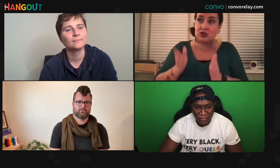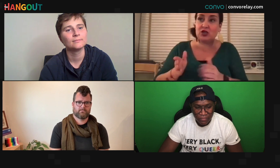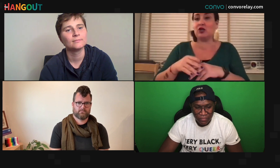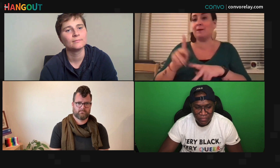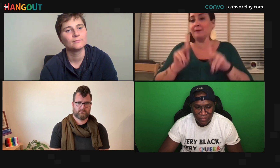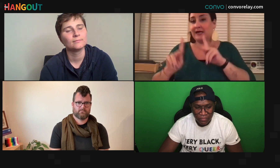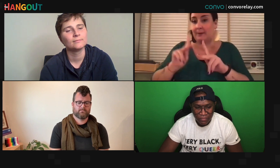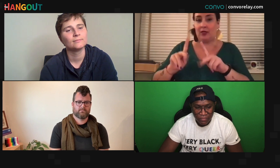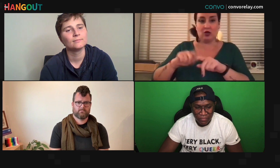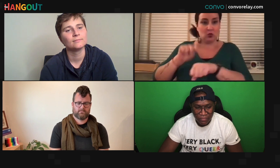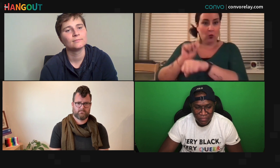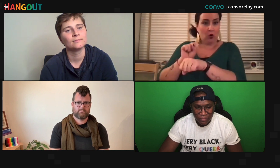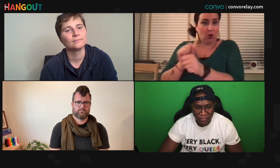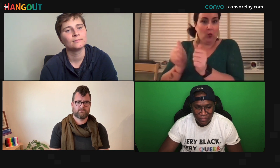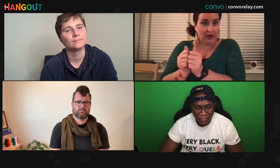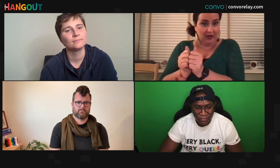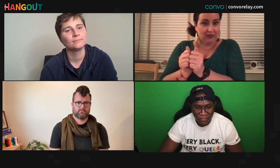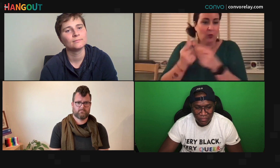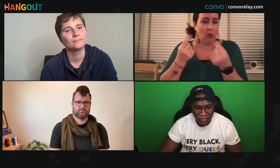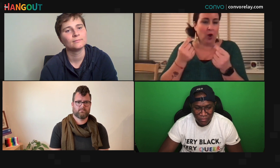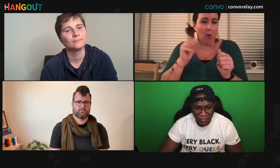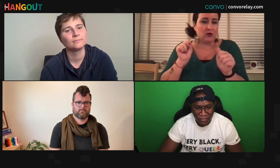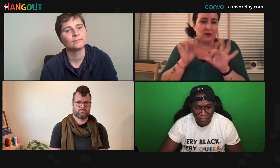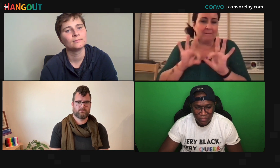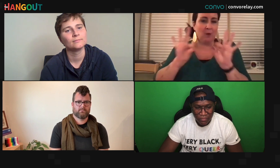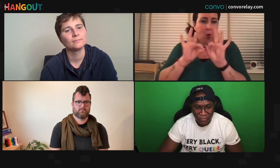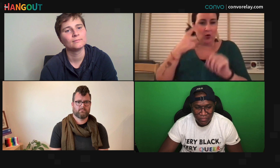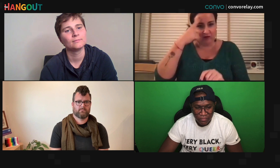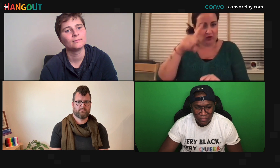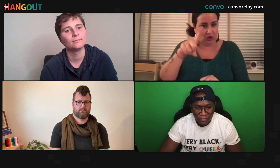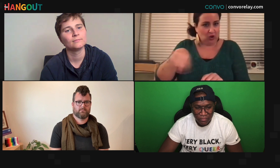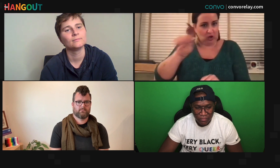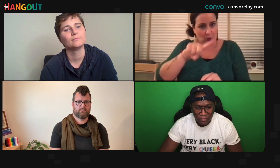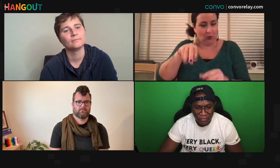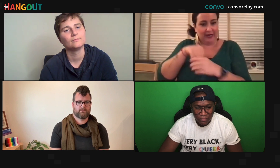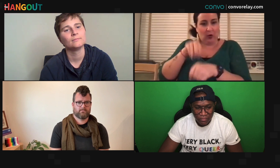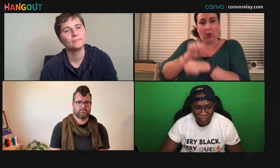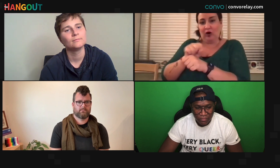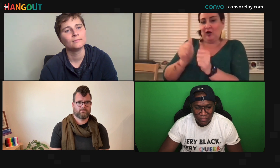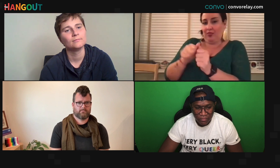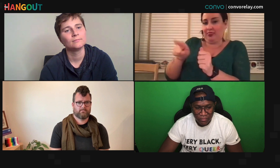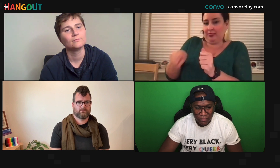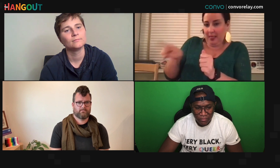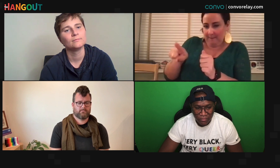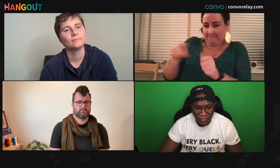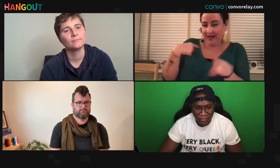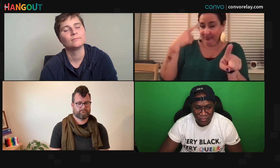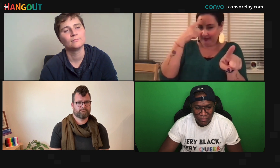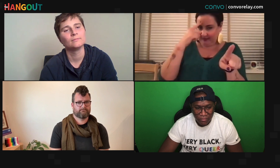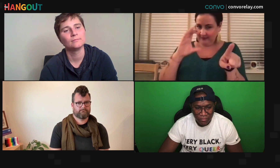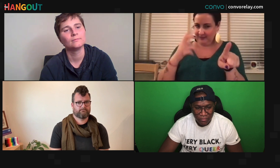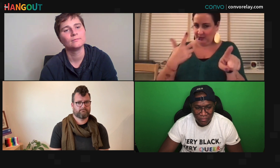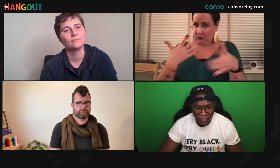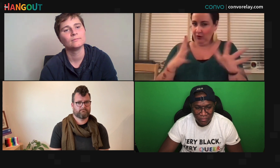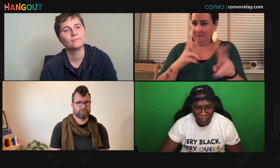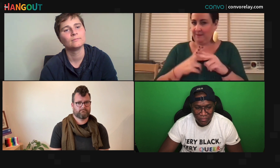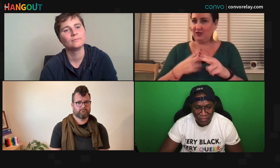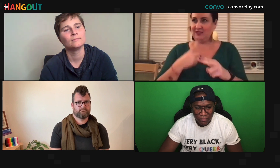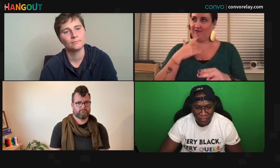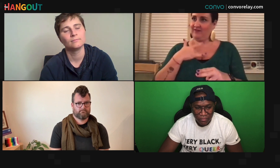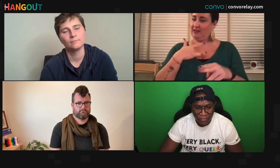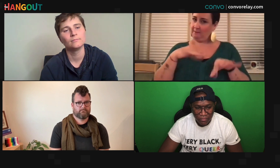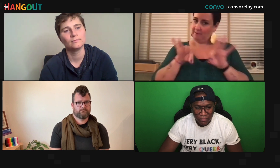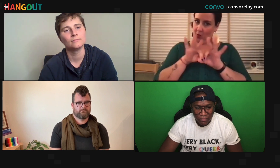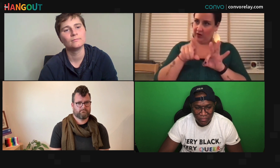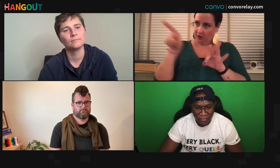important for you to pick a publishing company or a publisher, the people that you worked with, but can you tell me what was most important for